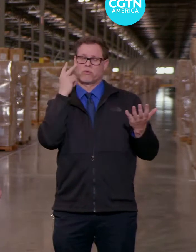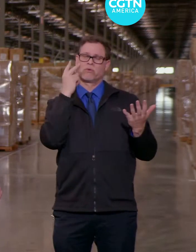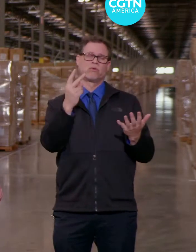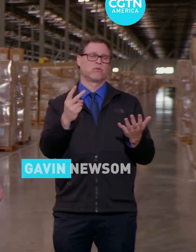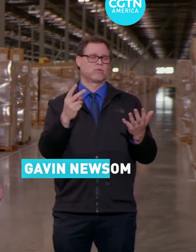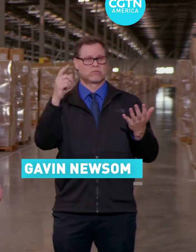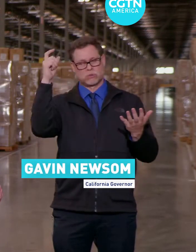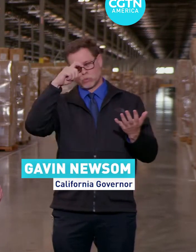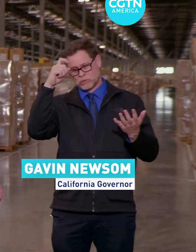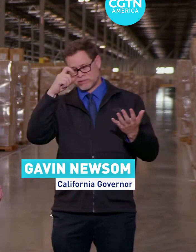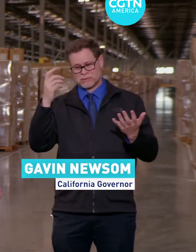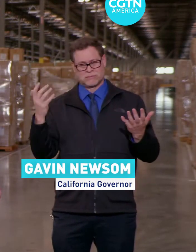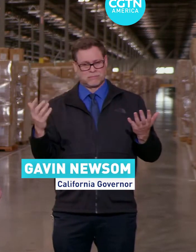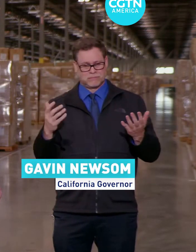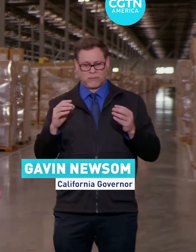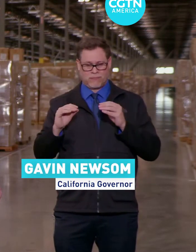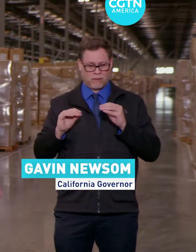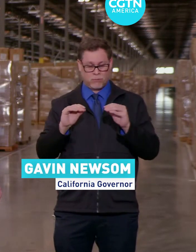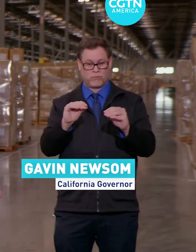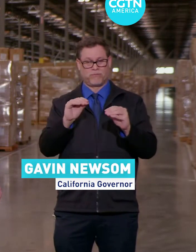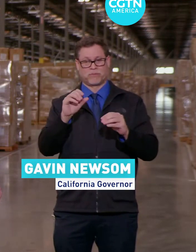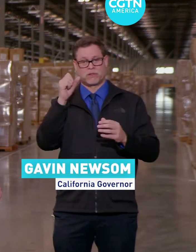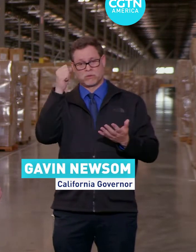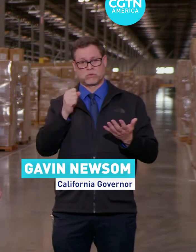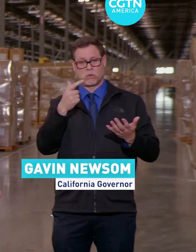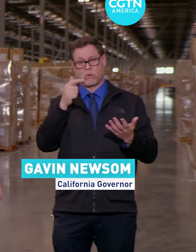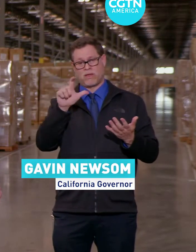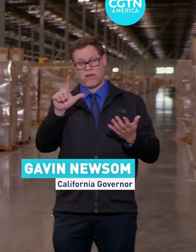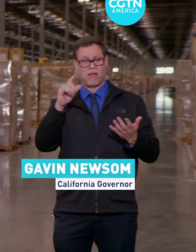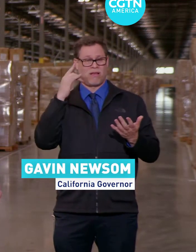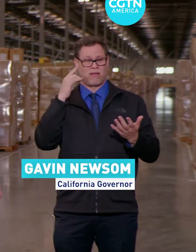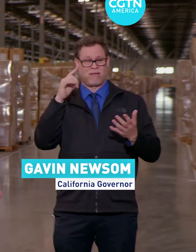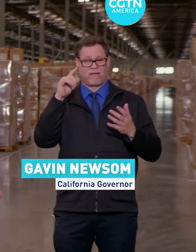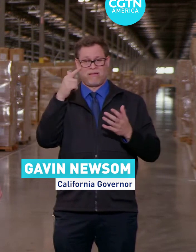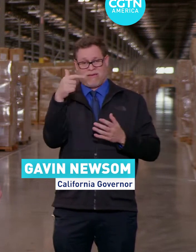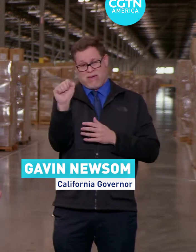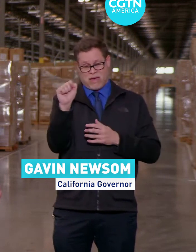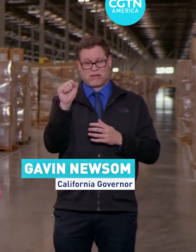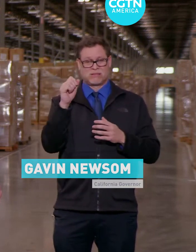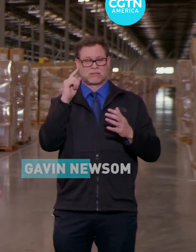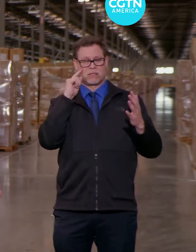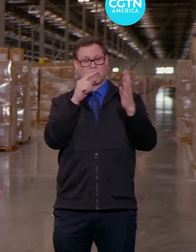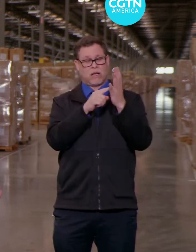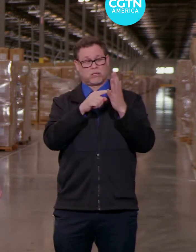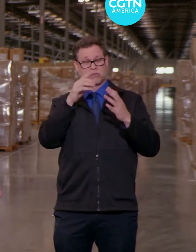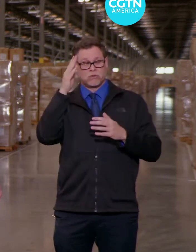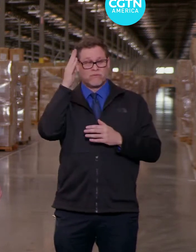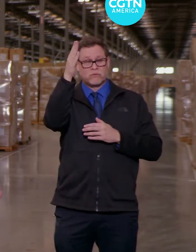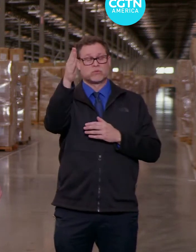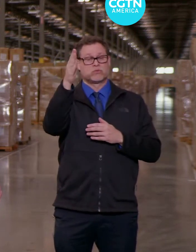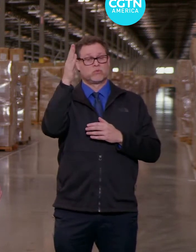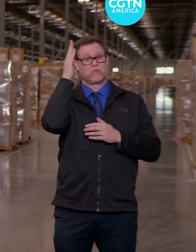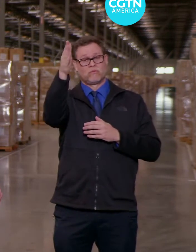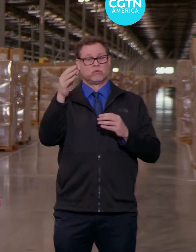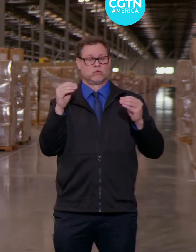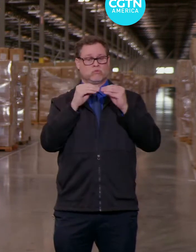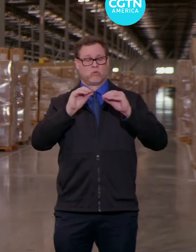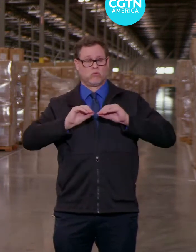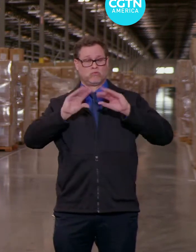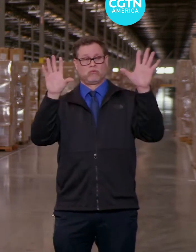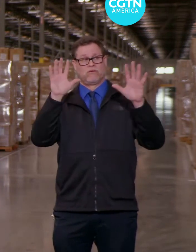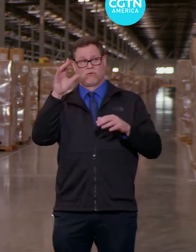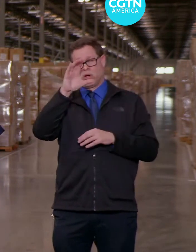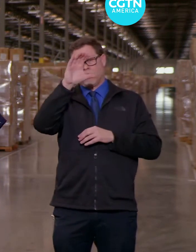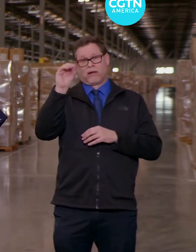Look, I think there's some wisdom to this move by SoCalGas because I think it's an acknowledgement of the future. The future is much more bright